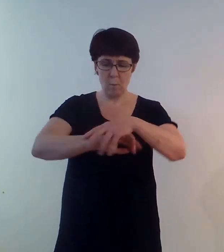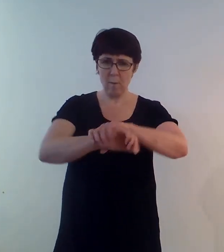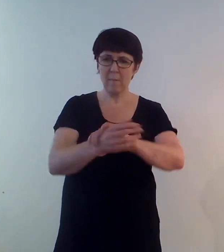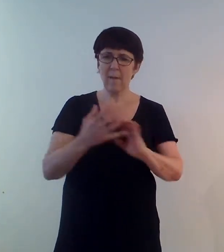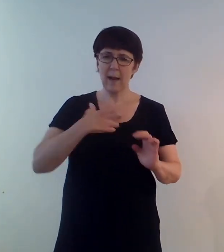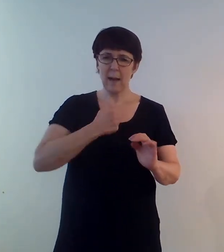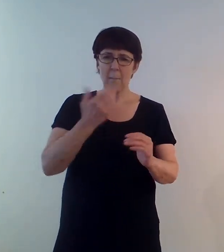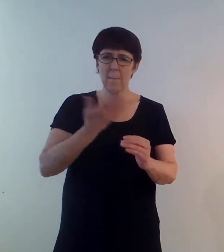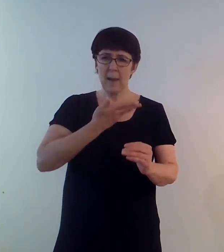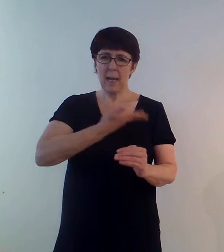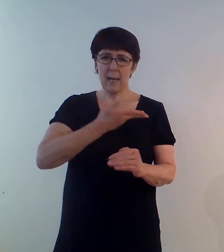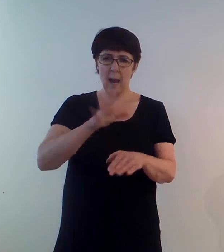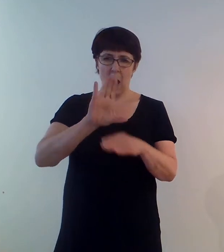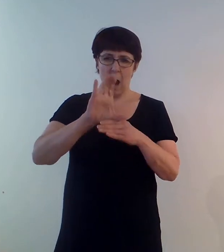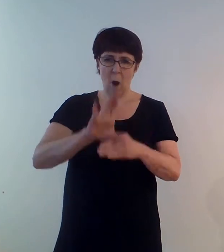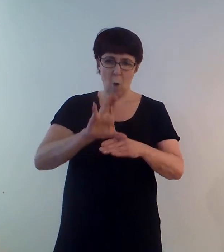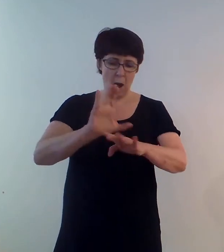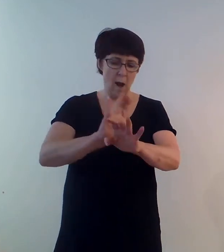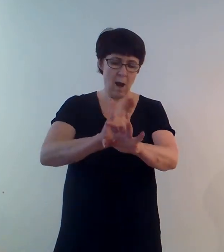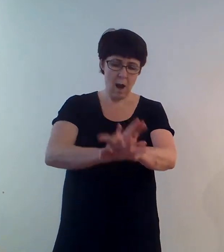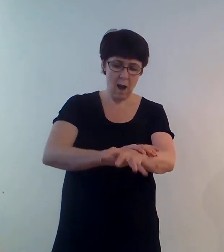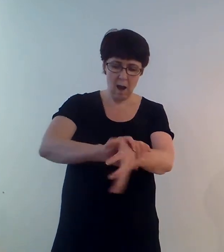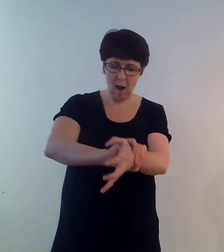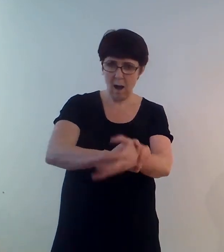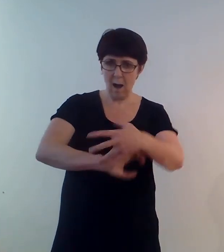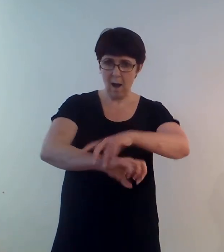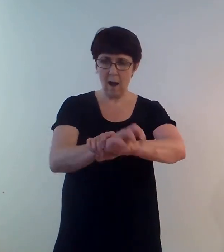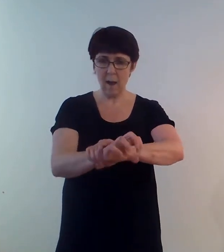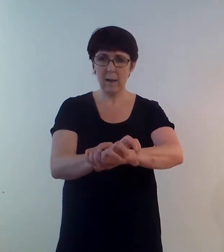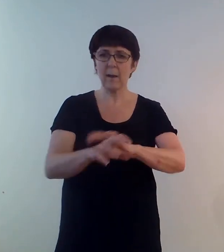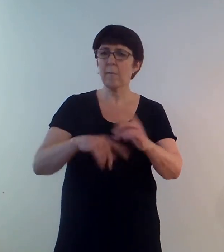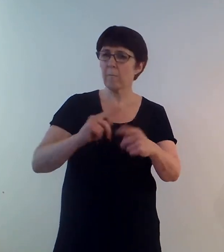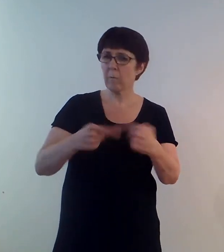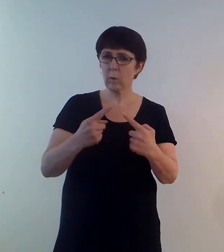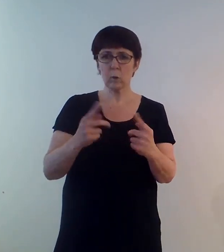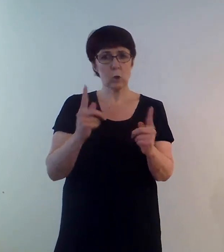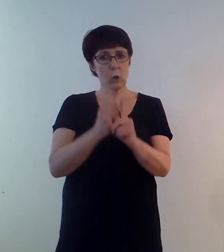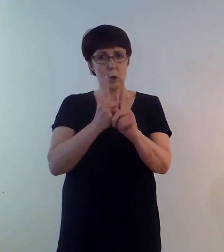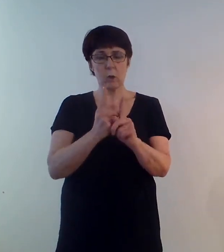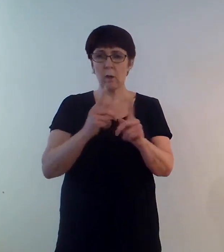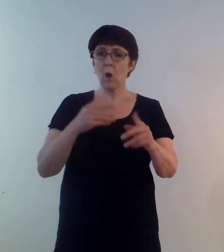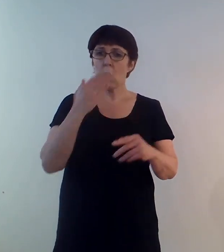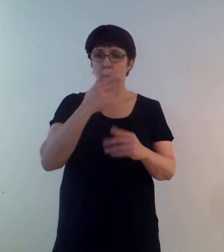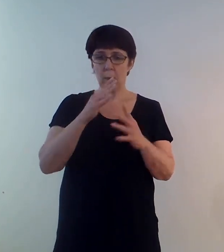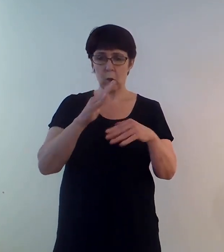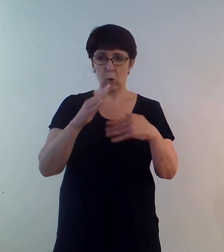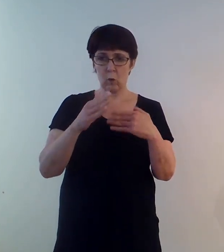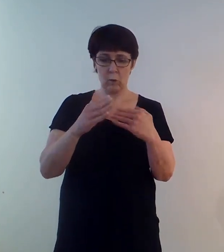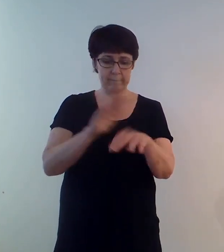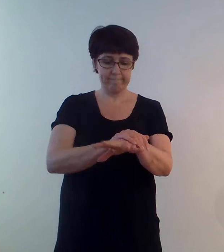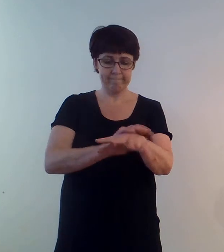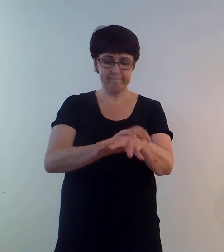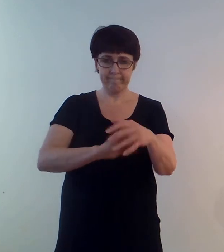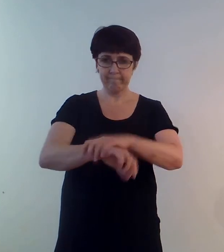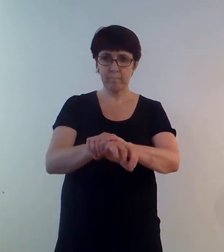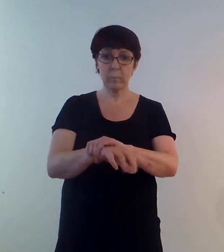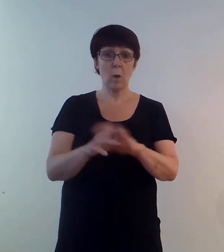lot of strain, a lot of pressure. So I'm going to take you through just quickly a couple of exercises. So we're going to start clasping the fingers together and just